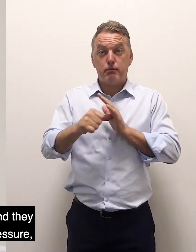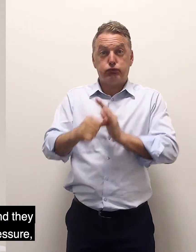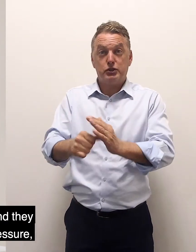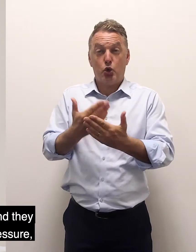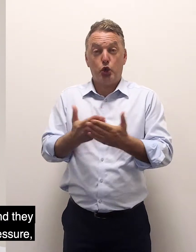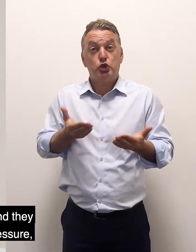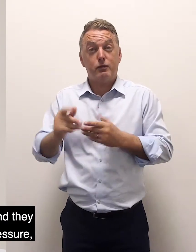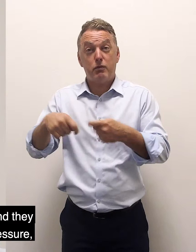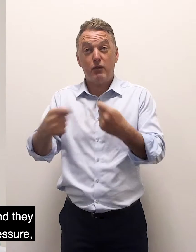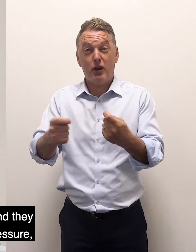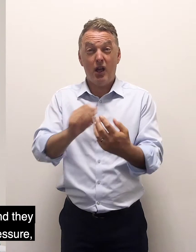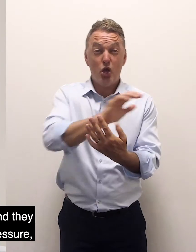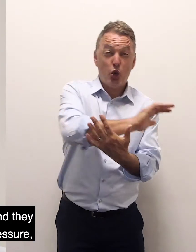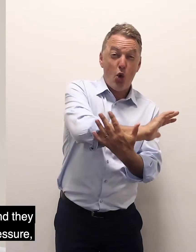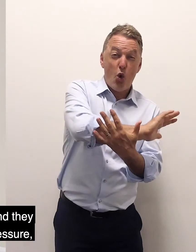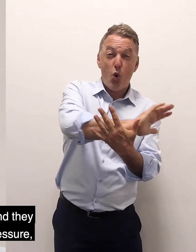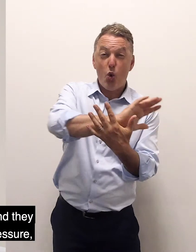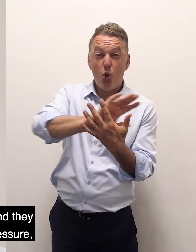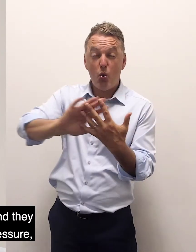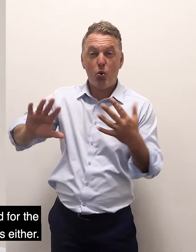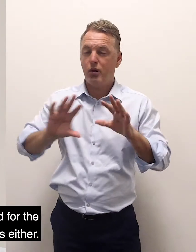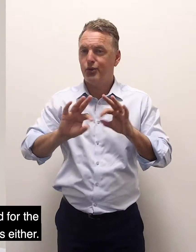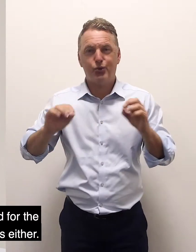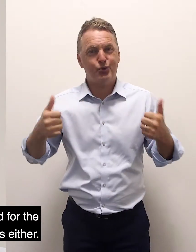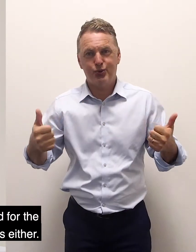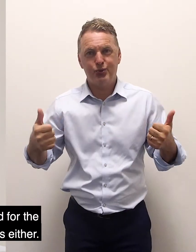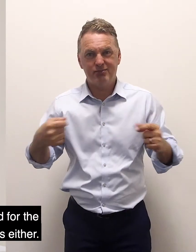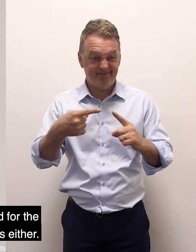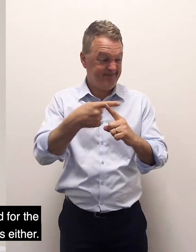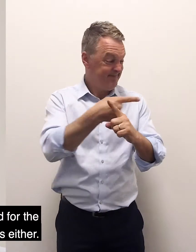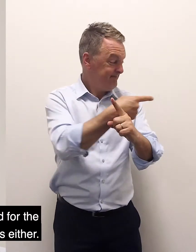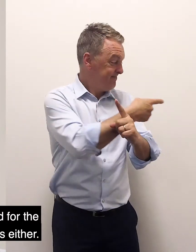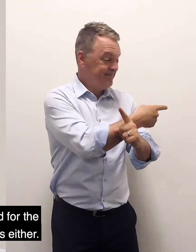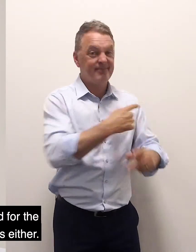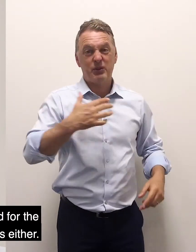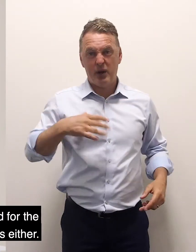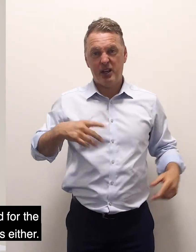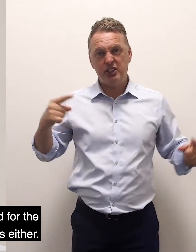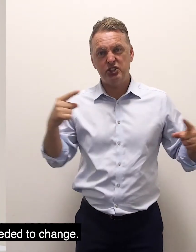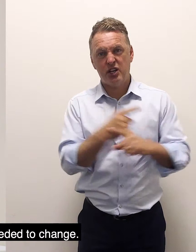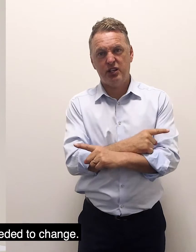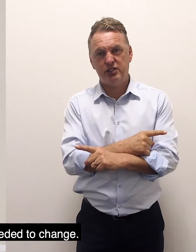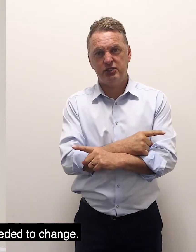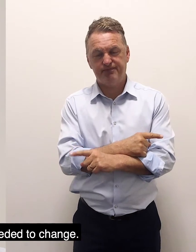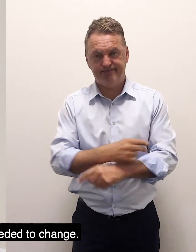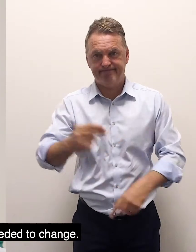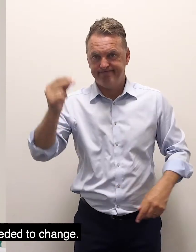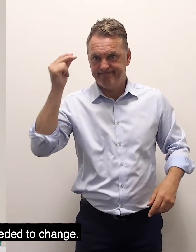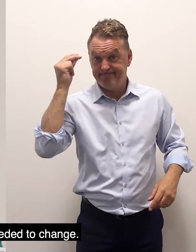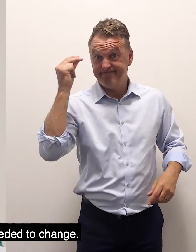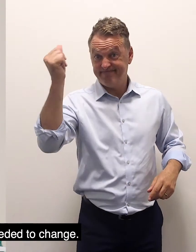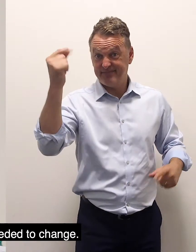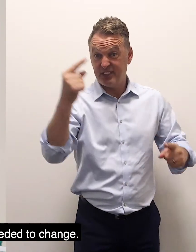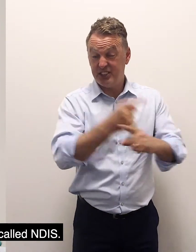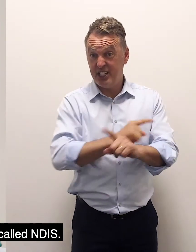waiting lists, and they were under pressure. So it wasn't good for the service providers either. So something